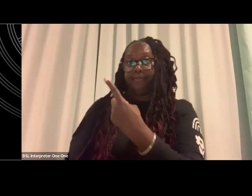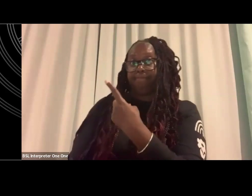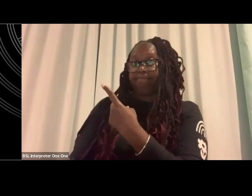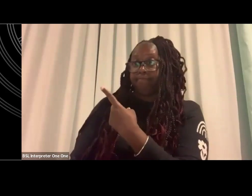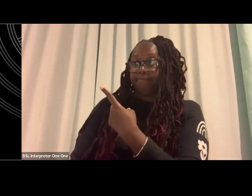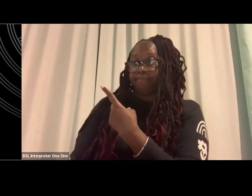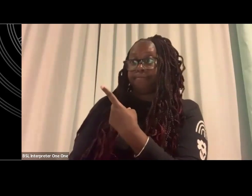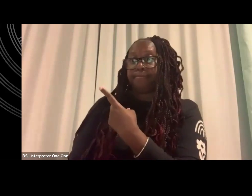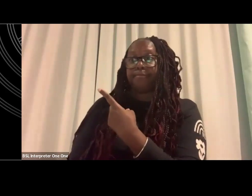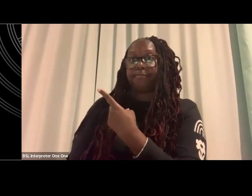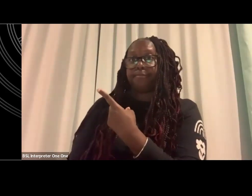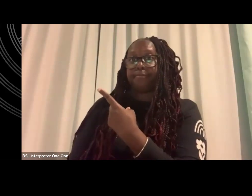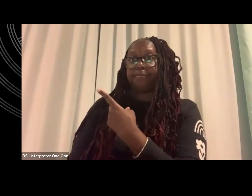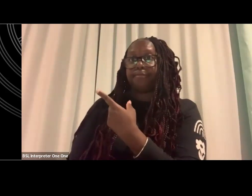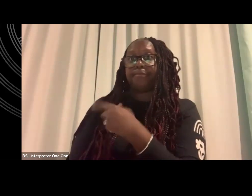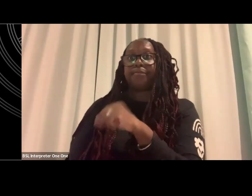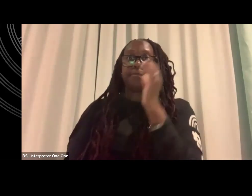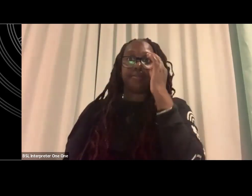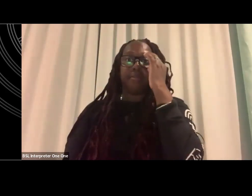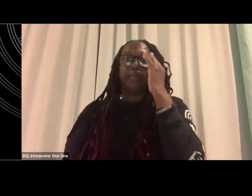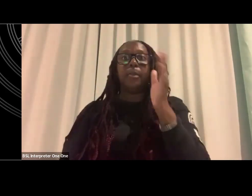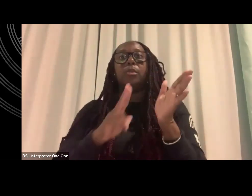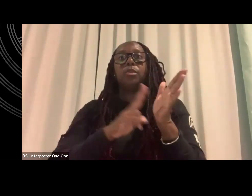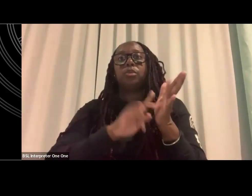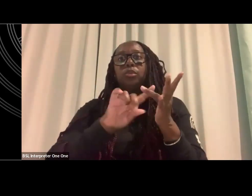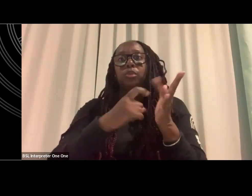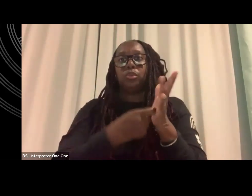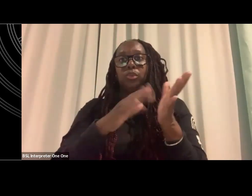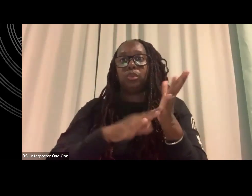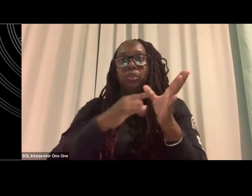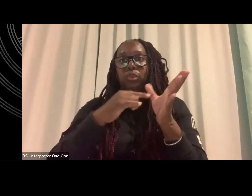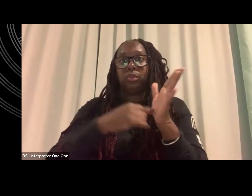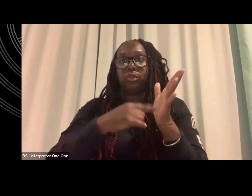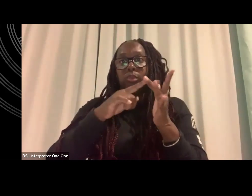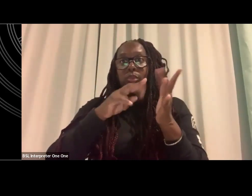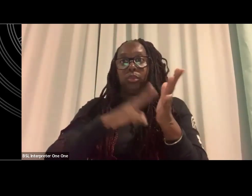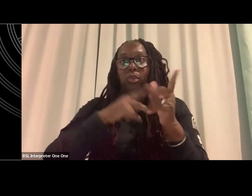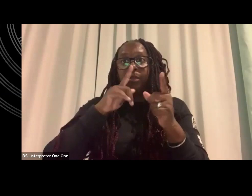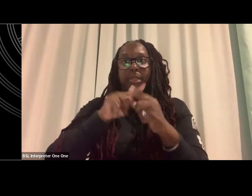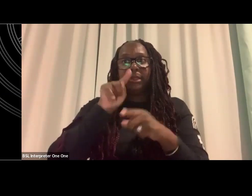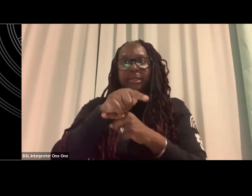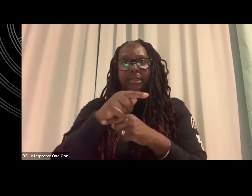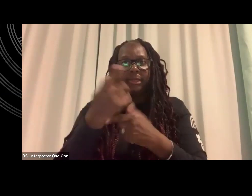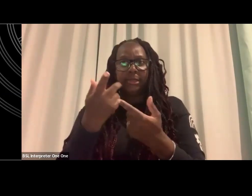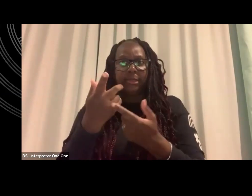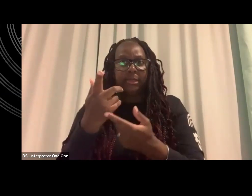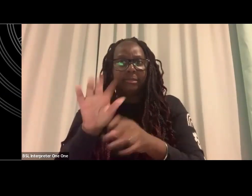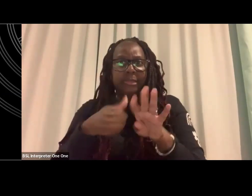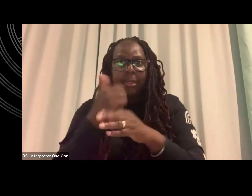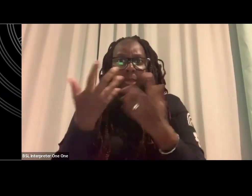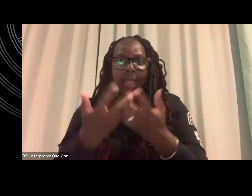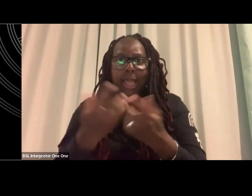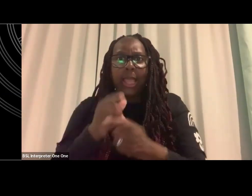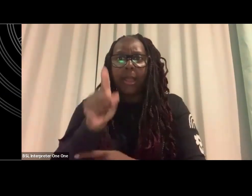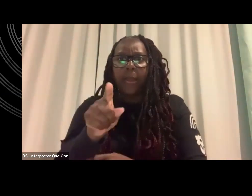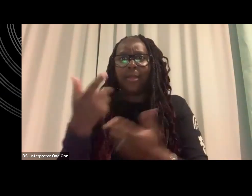Excuse me. The normative orientation of Hara Waiora is, I think, a permissive